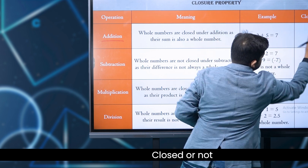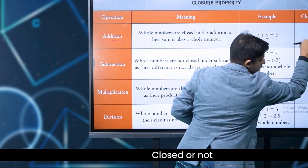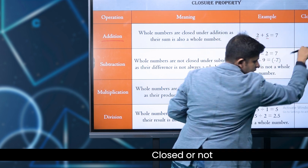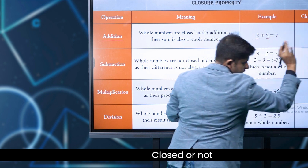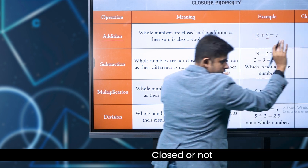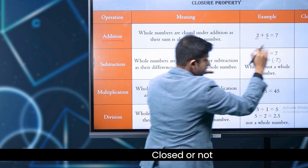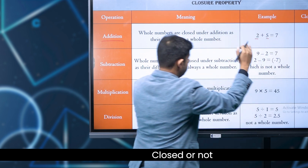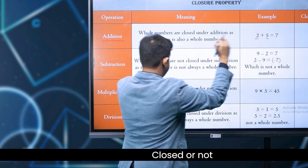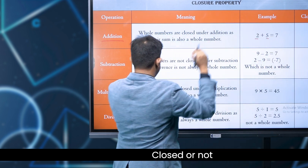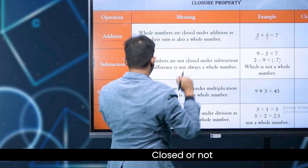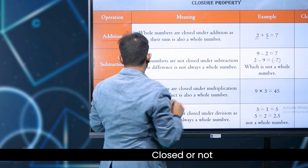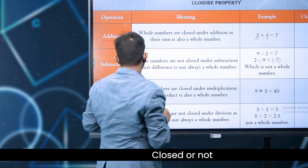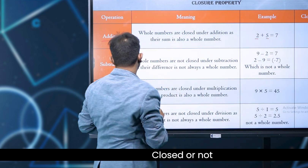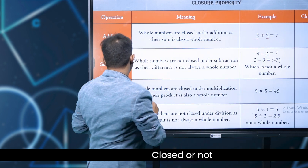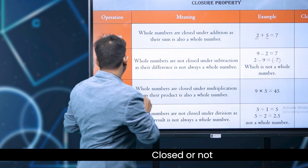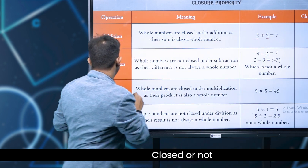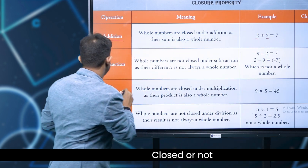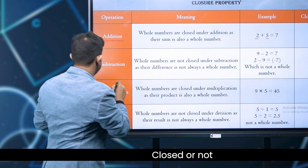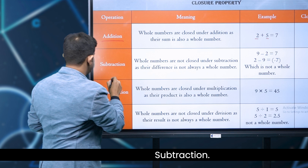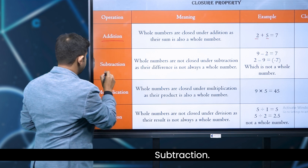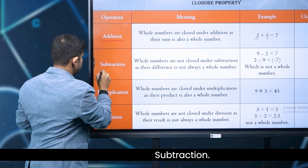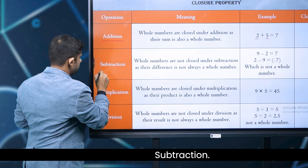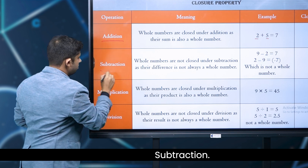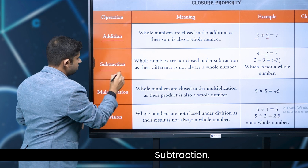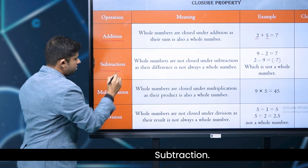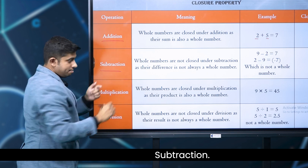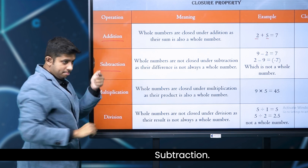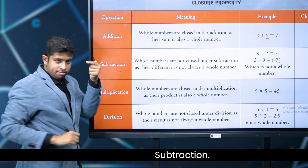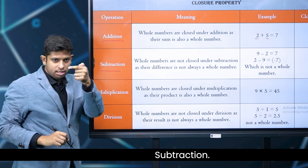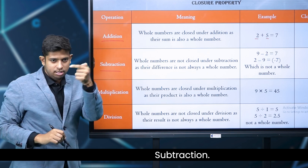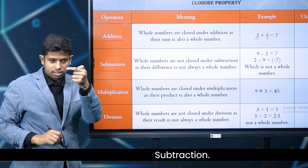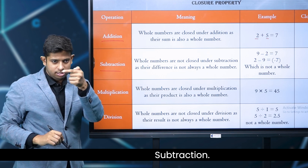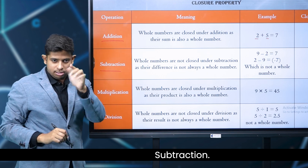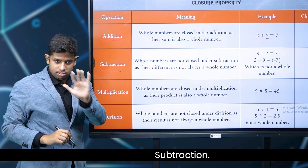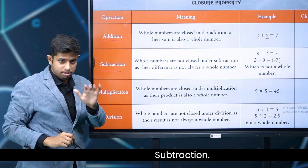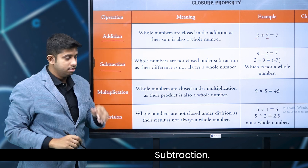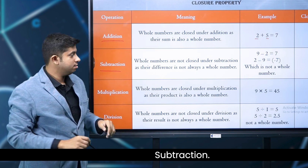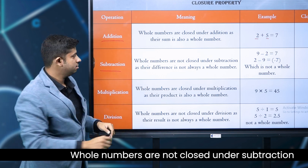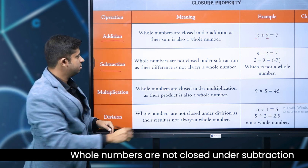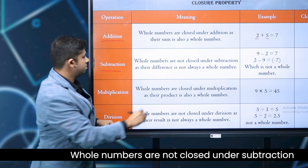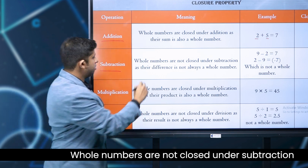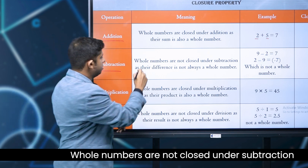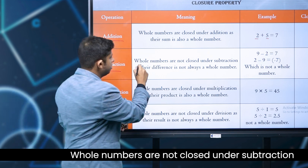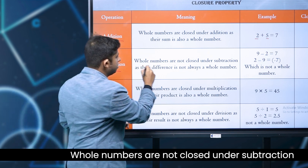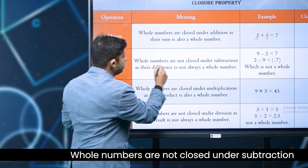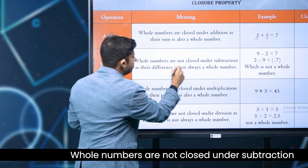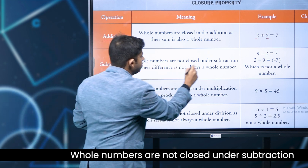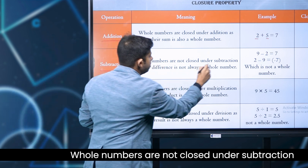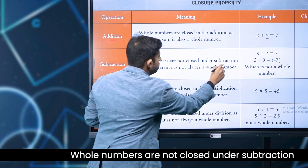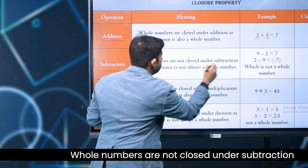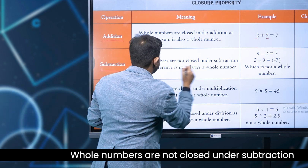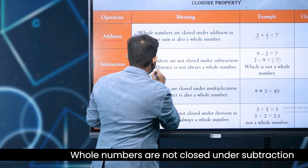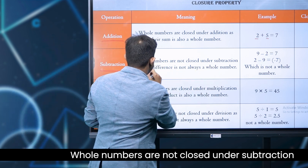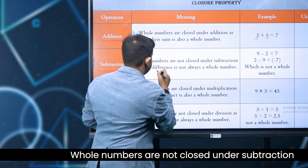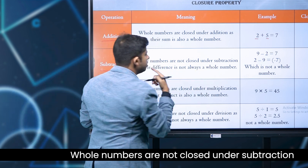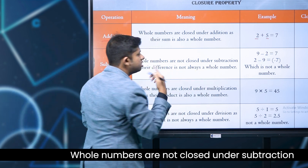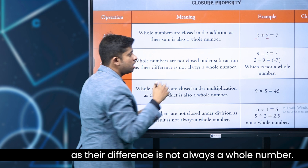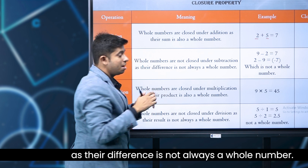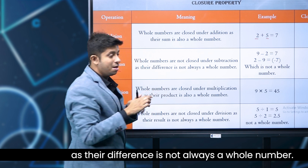Closed or not? Yes. Subtraction. Whole numbers are not closed under subtraction as their difference is